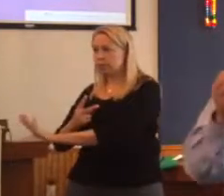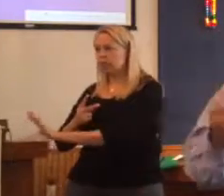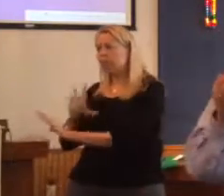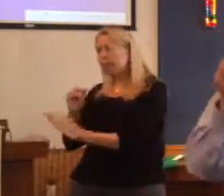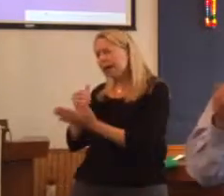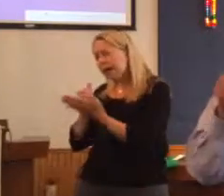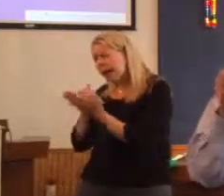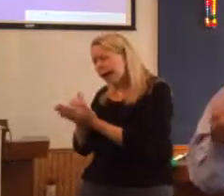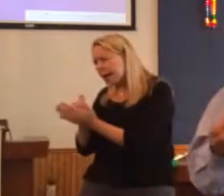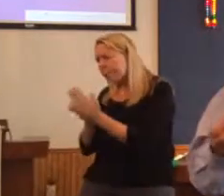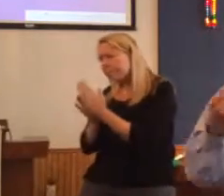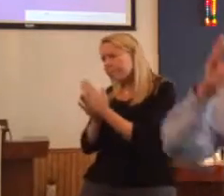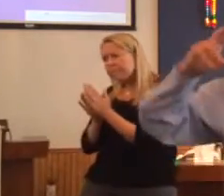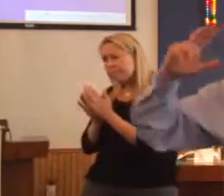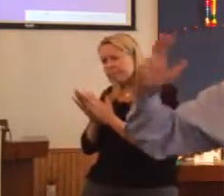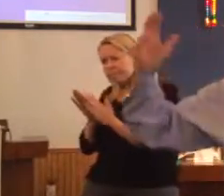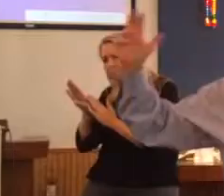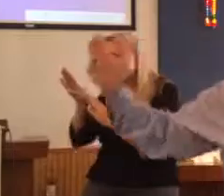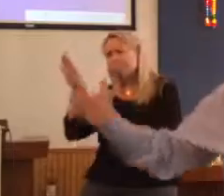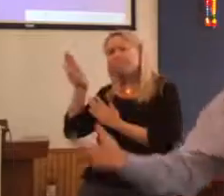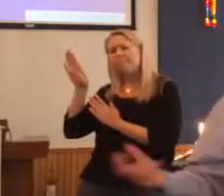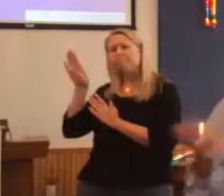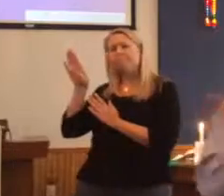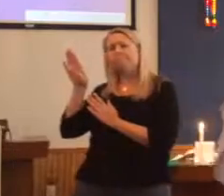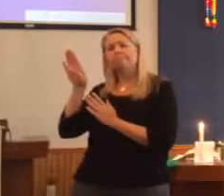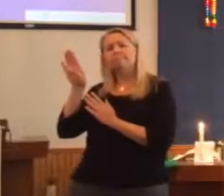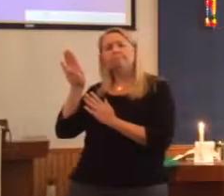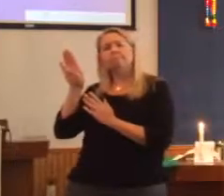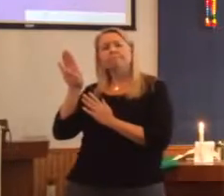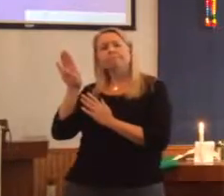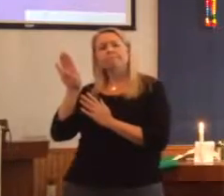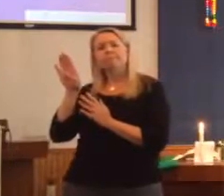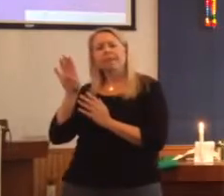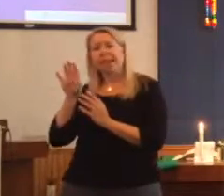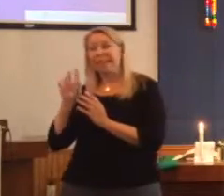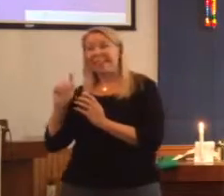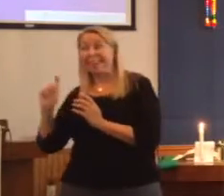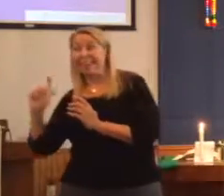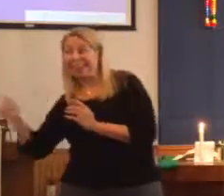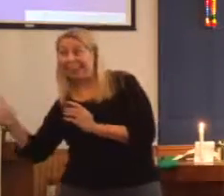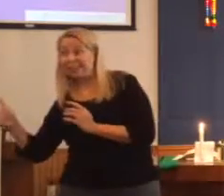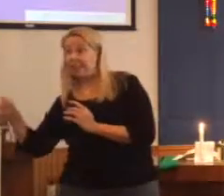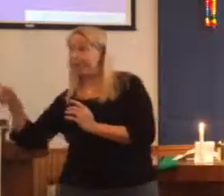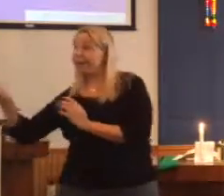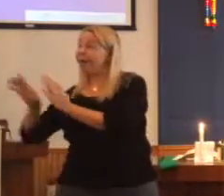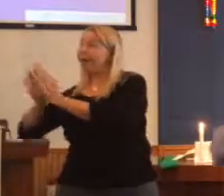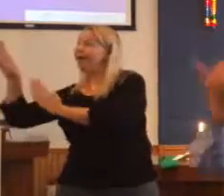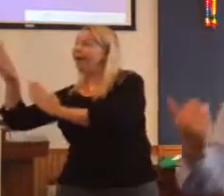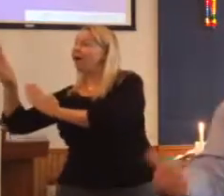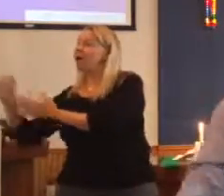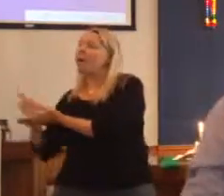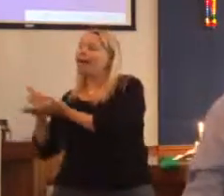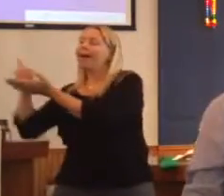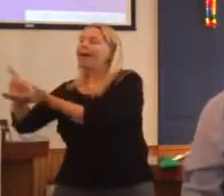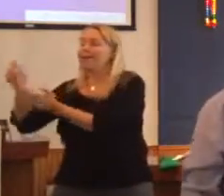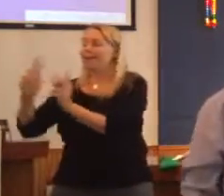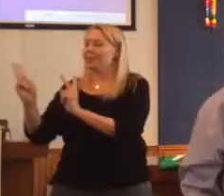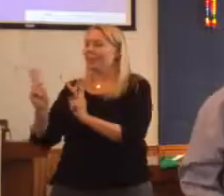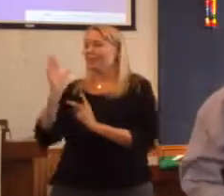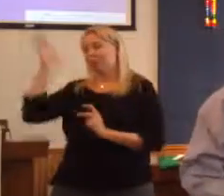whatever might help that person to be the one giving help in the future, rather than the one receiving